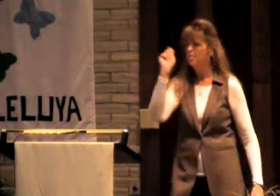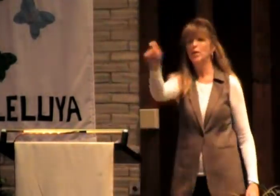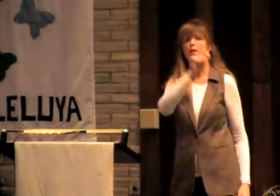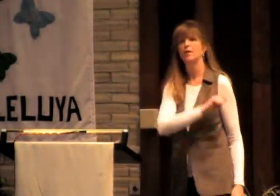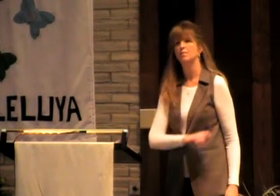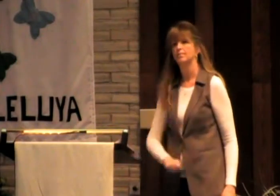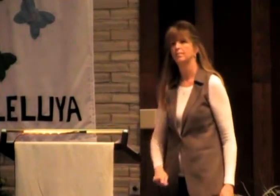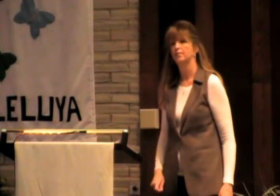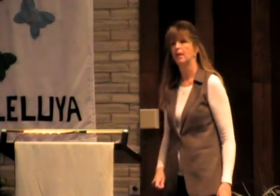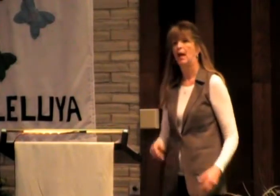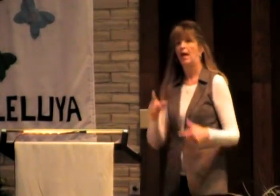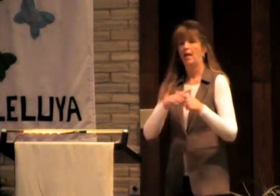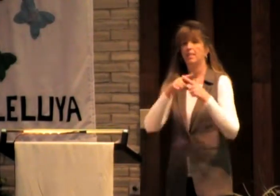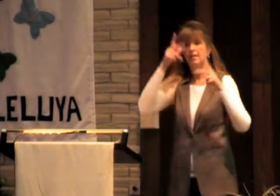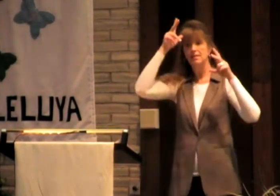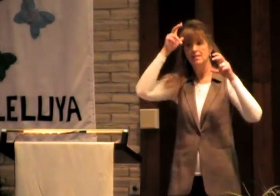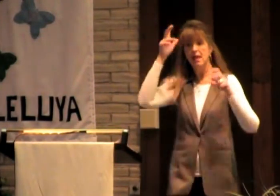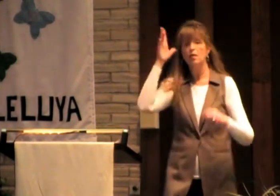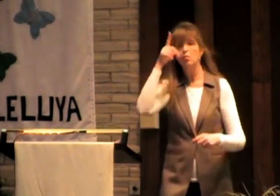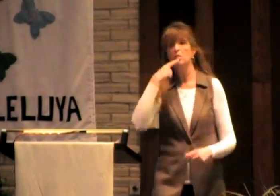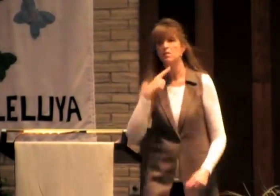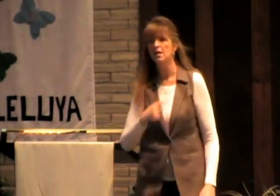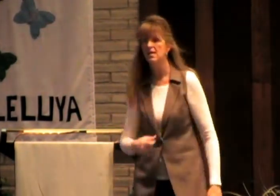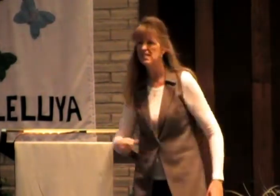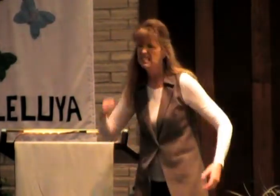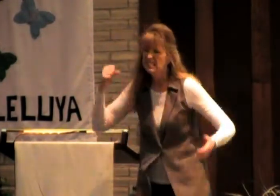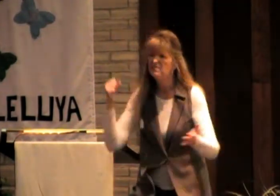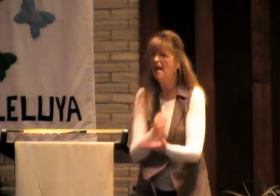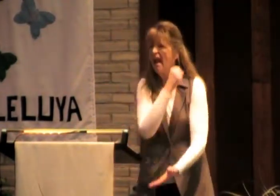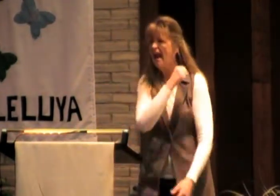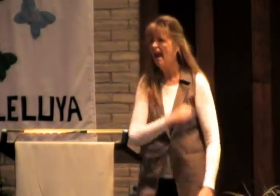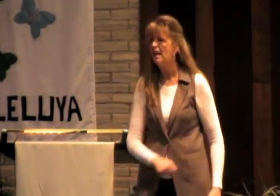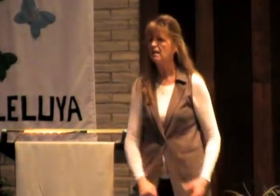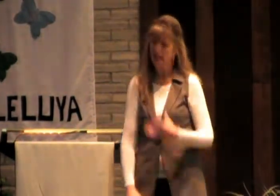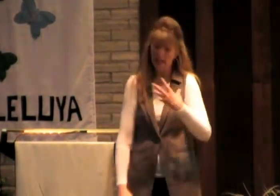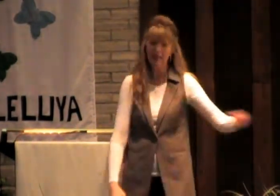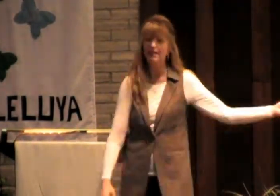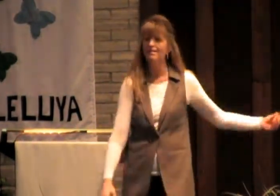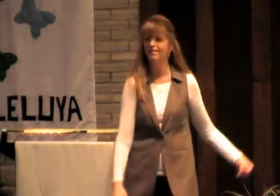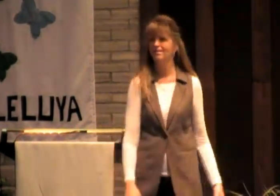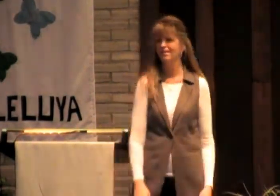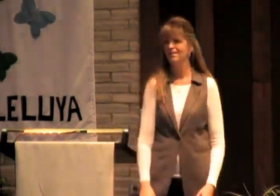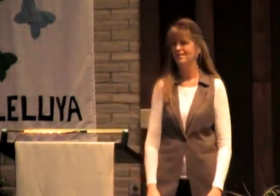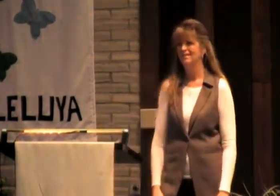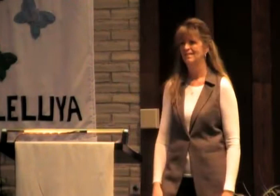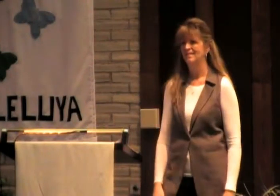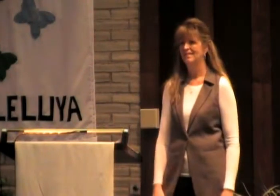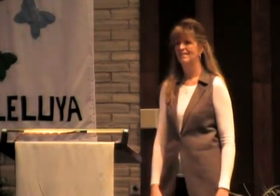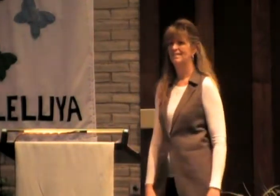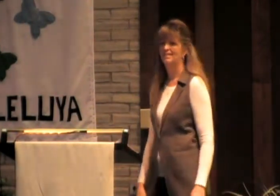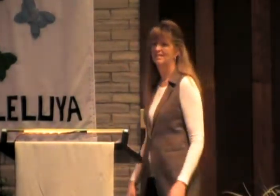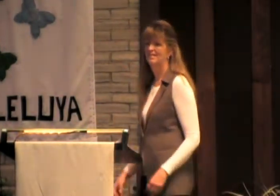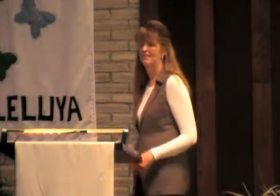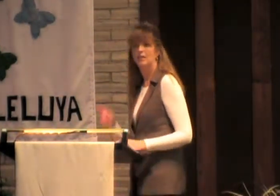will. Period. And then Satan will say, man, and he'll